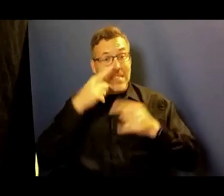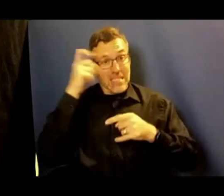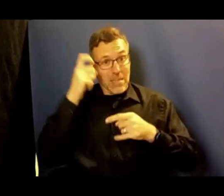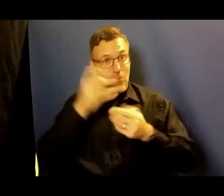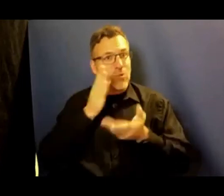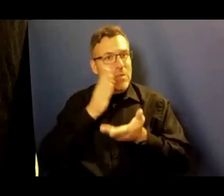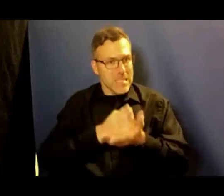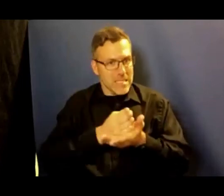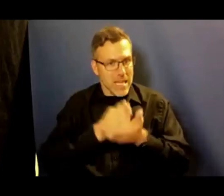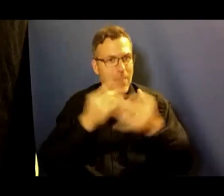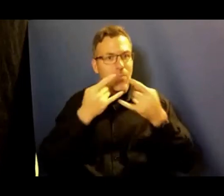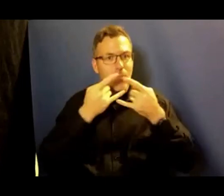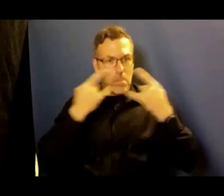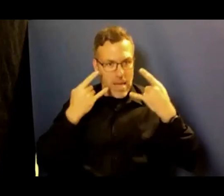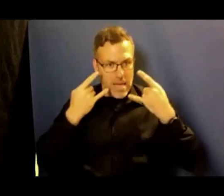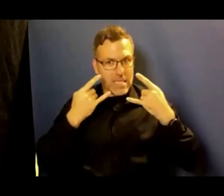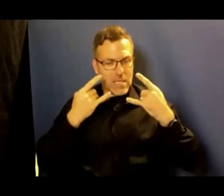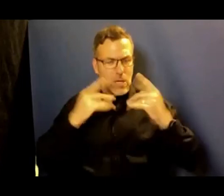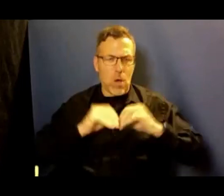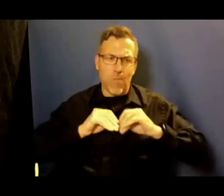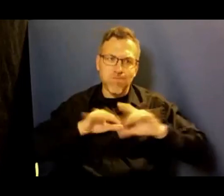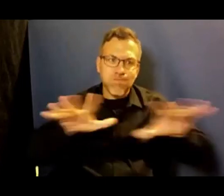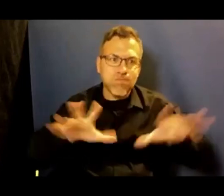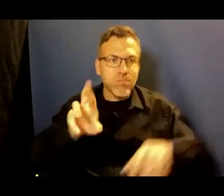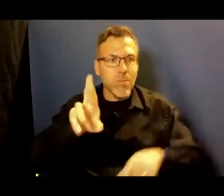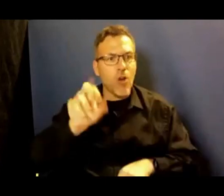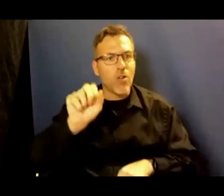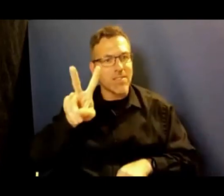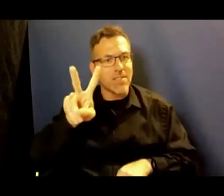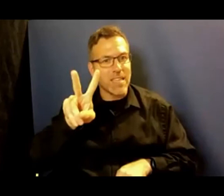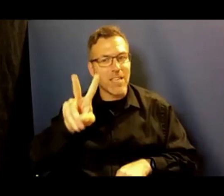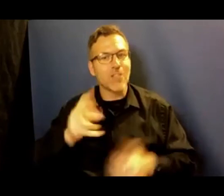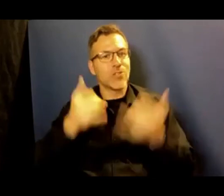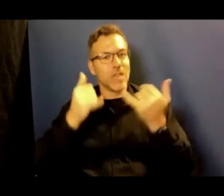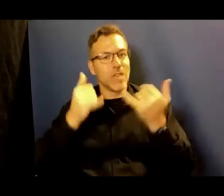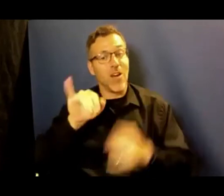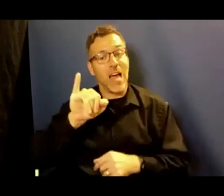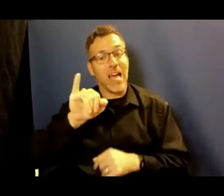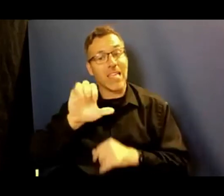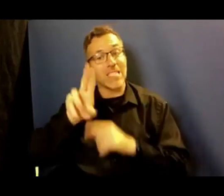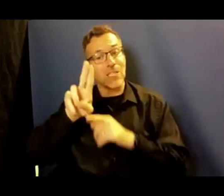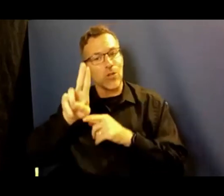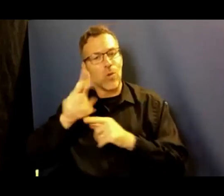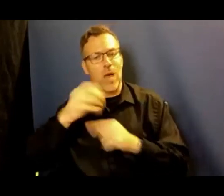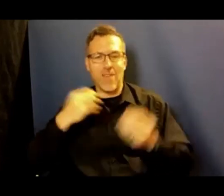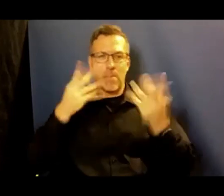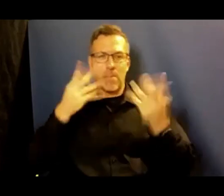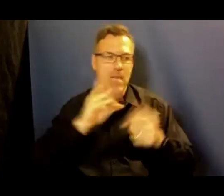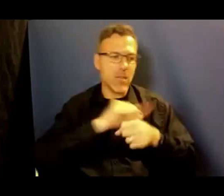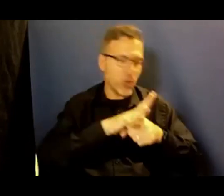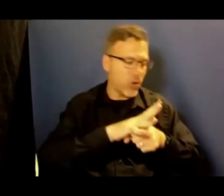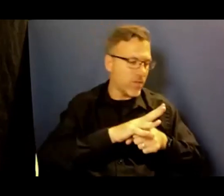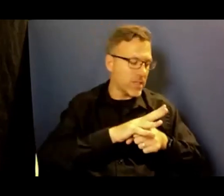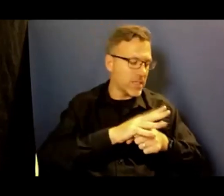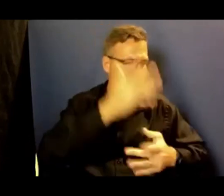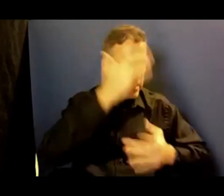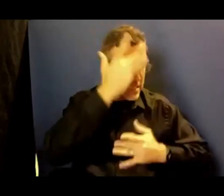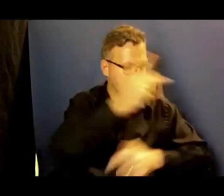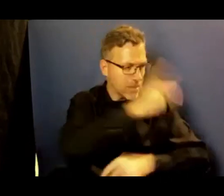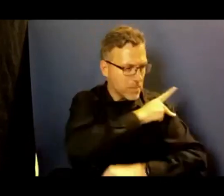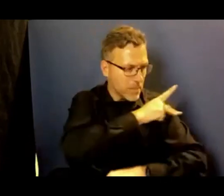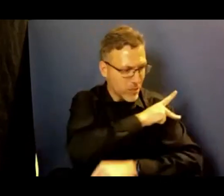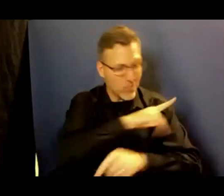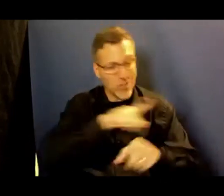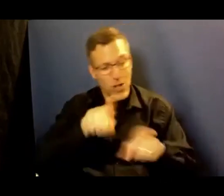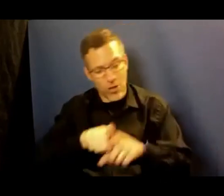the pediatric hospital is having COVID patients and RSV positive patients right now. So we anticipate if we don't